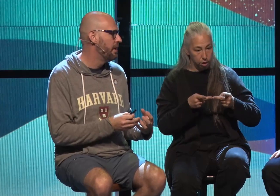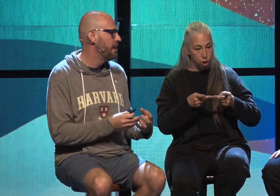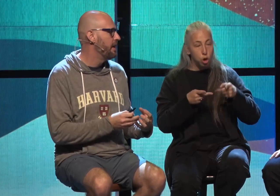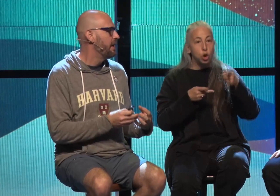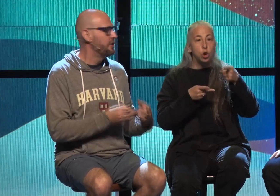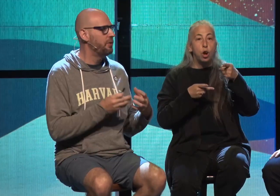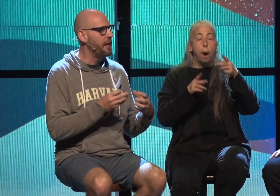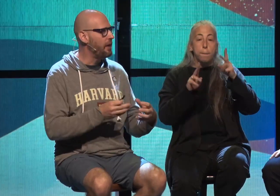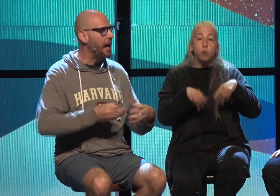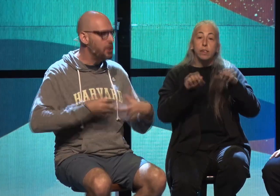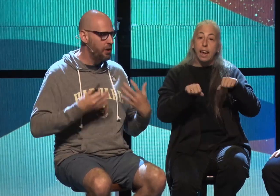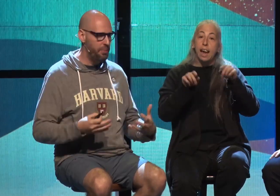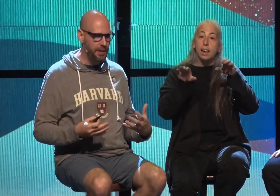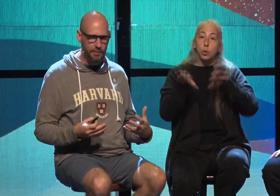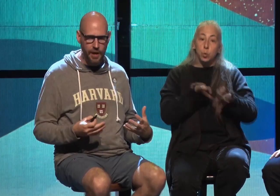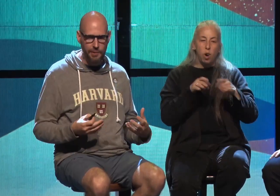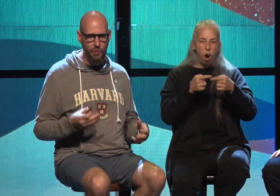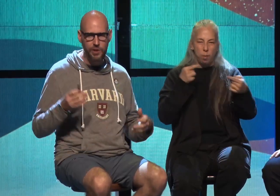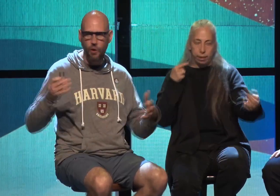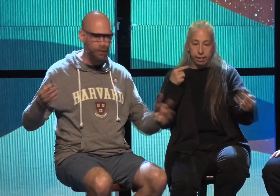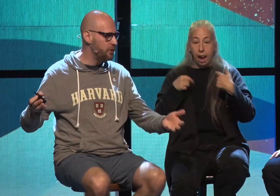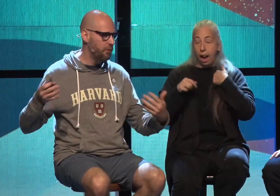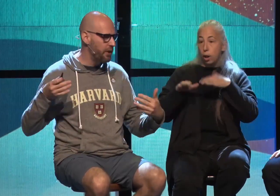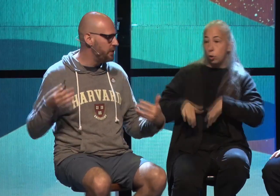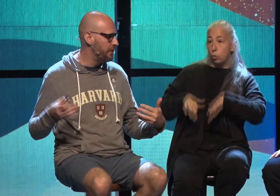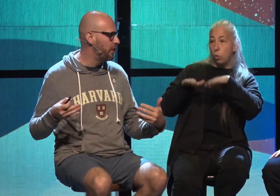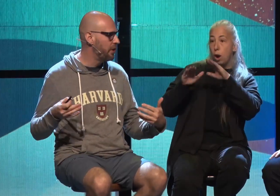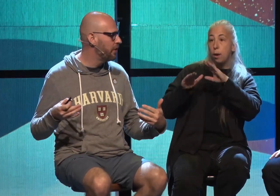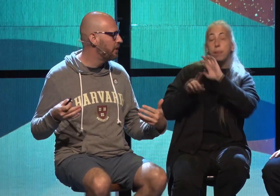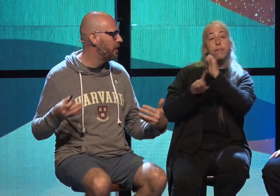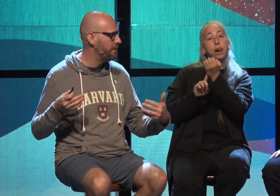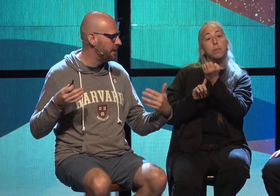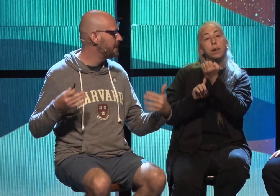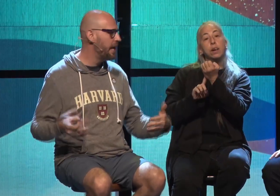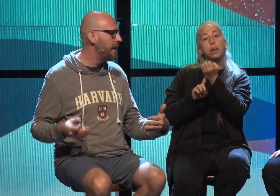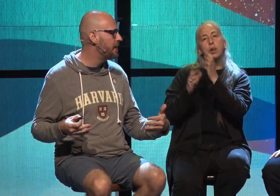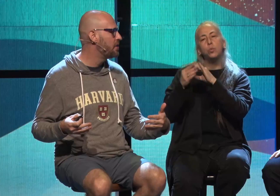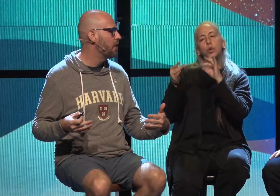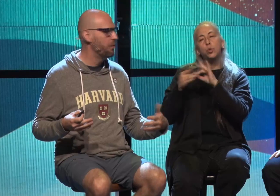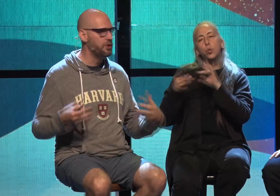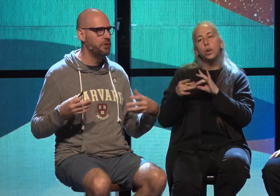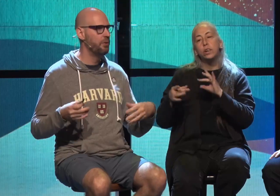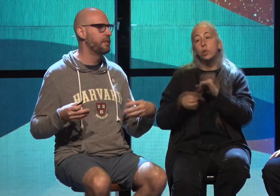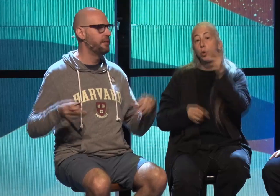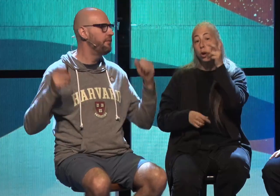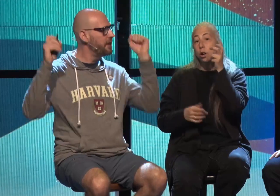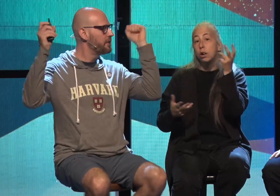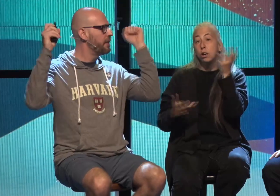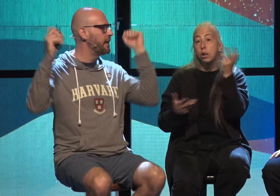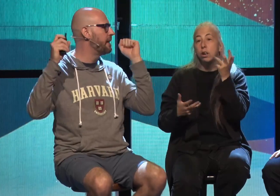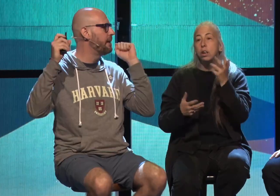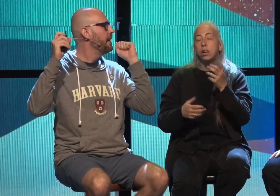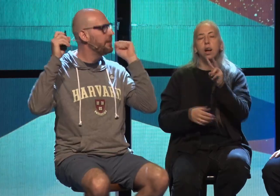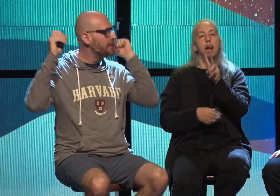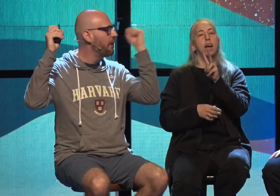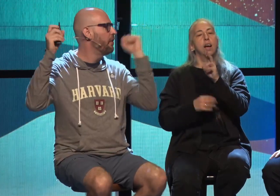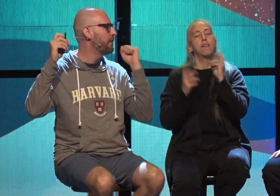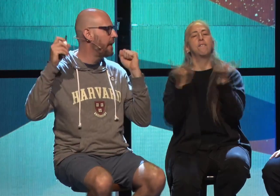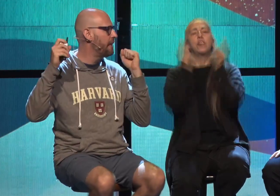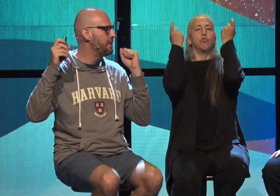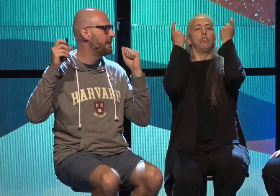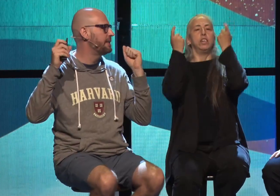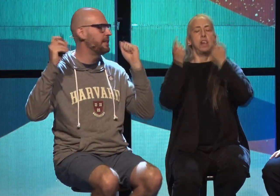do. So like I grew up in an environment where the only stories you ever heard on the stage were the stories of victory and here's